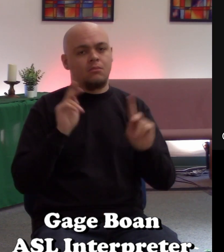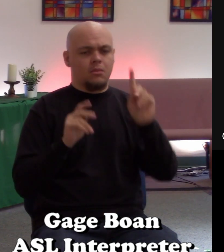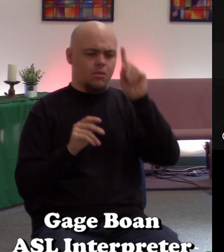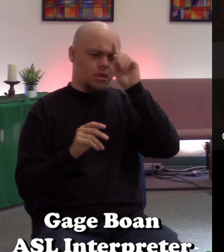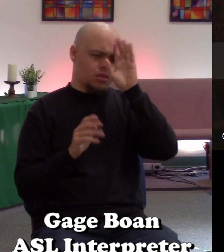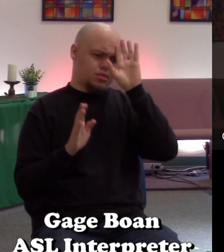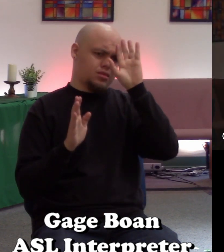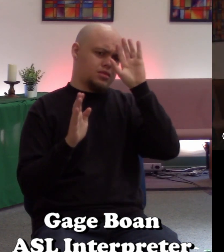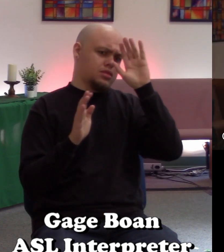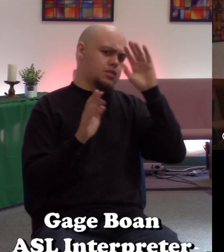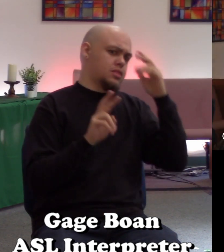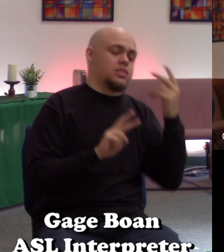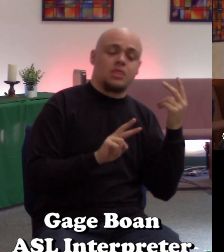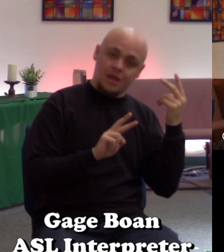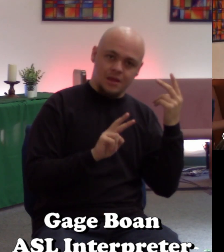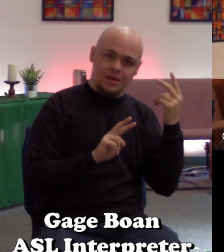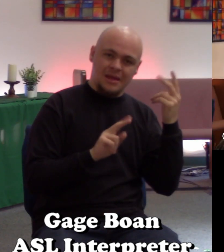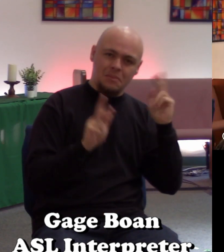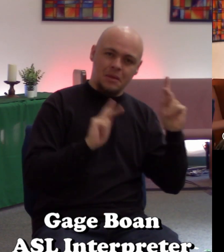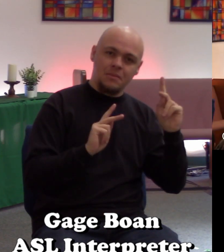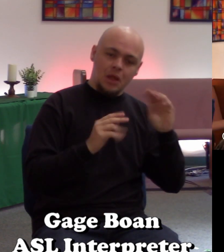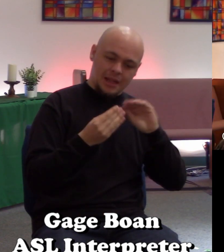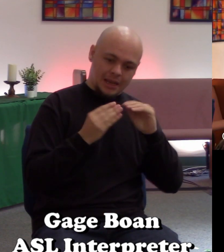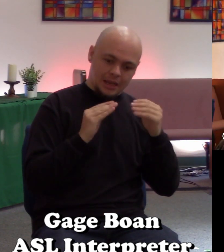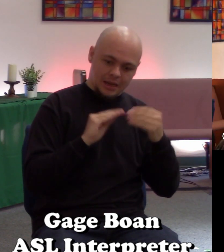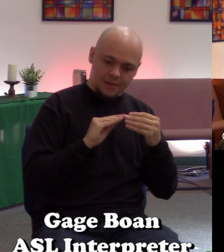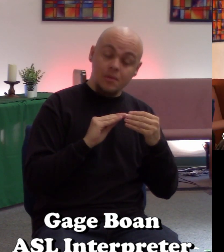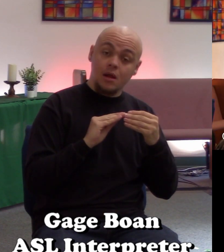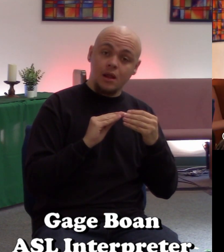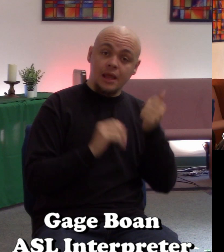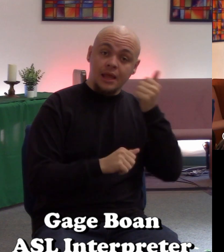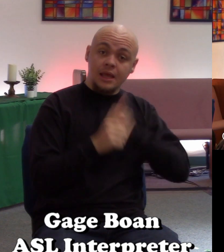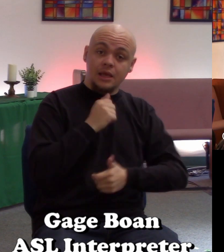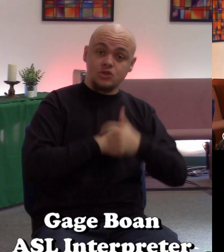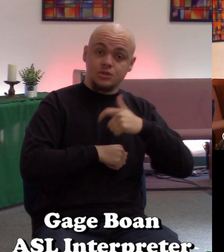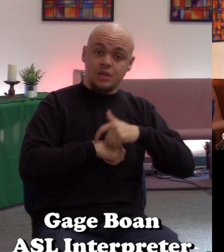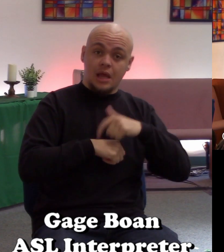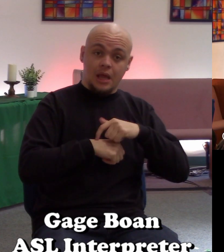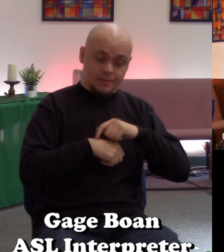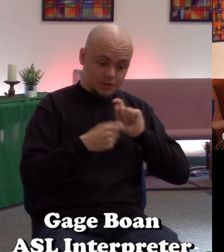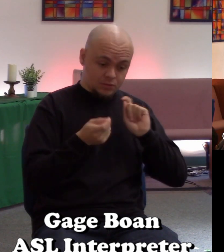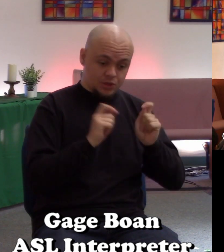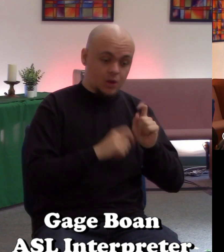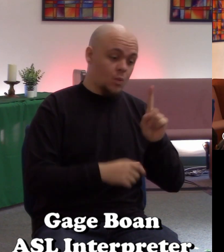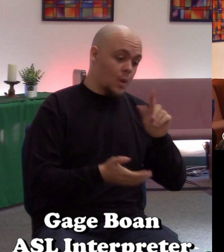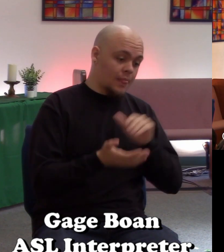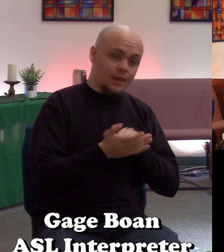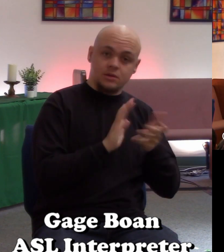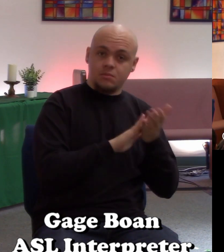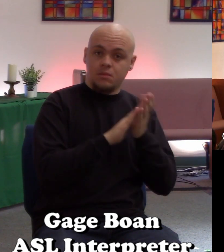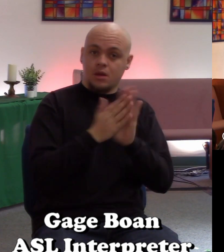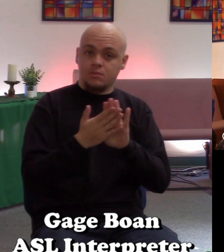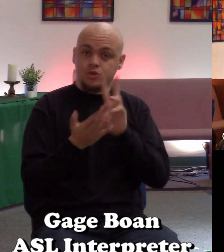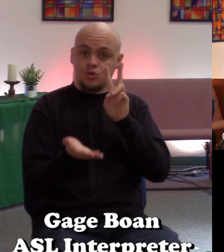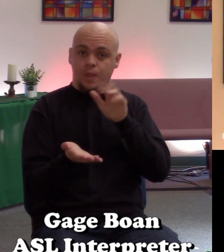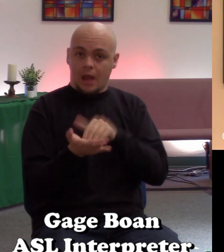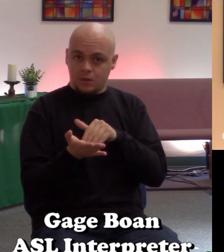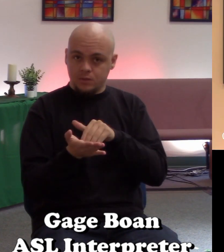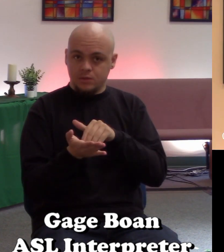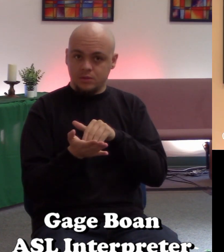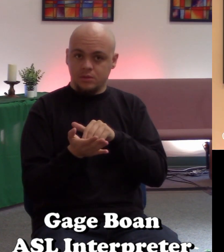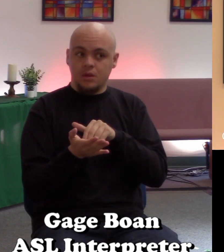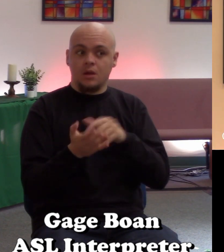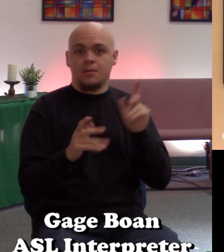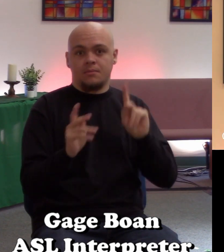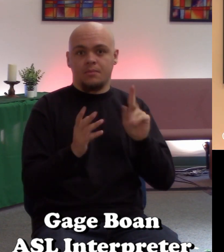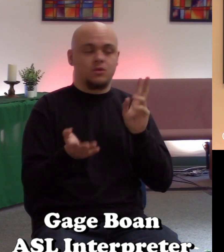People have this odd thing, weird superstitious beliefs about numbers, and every time there's like a millennial change, like from 1000 to